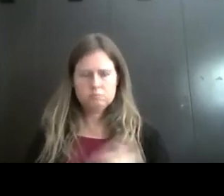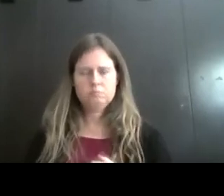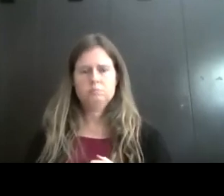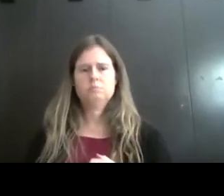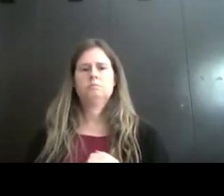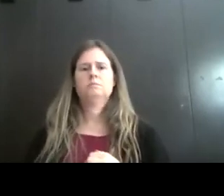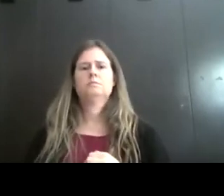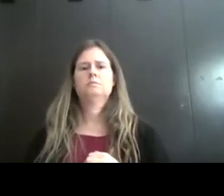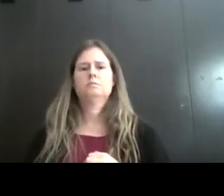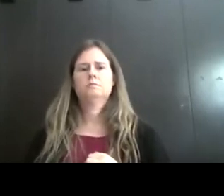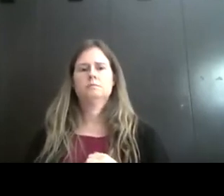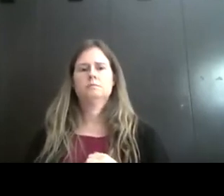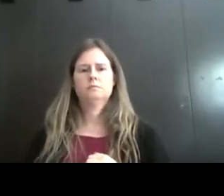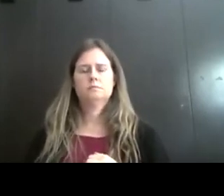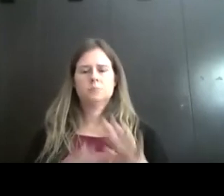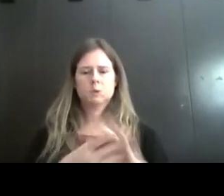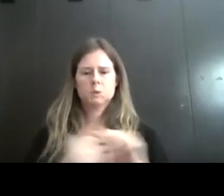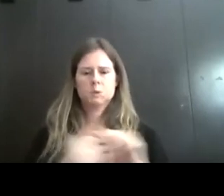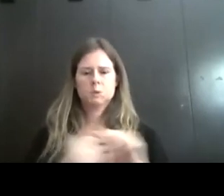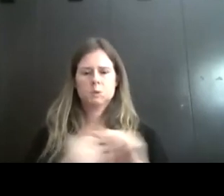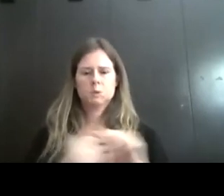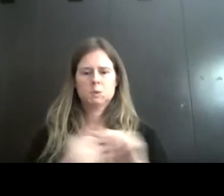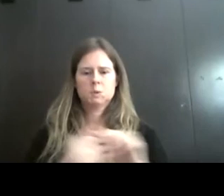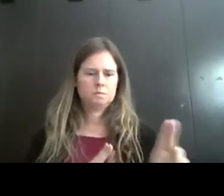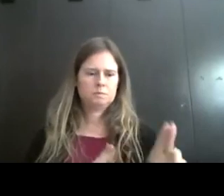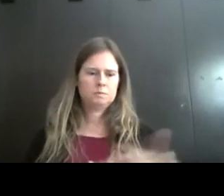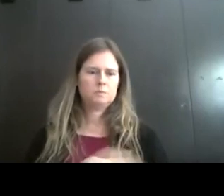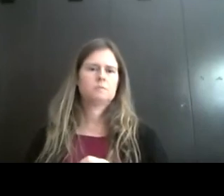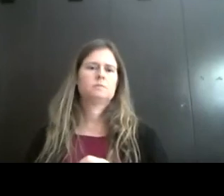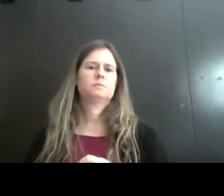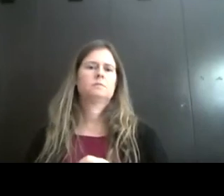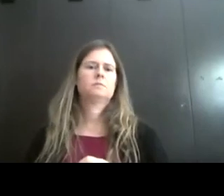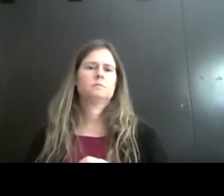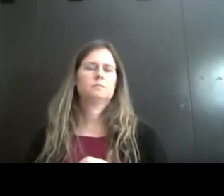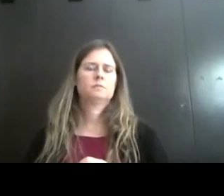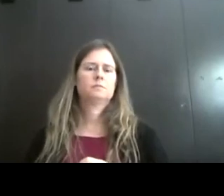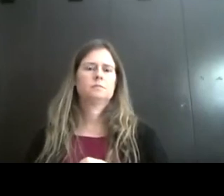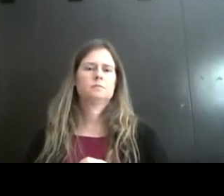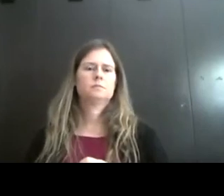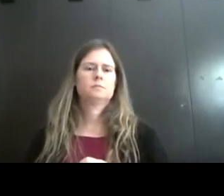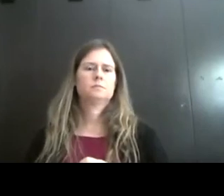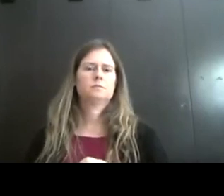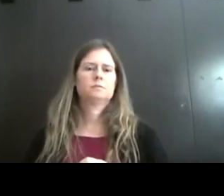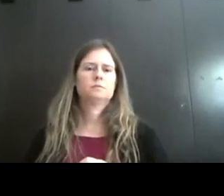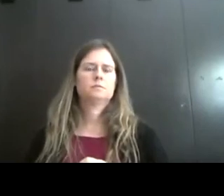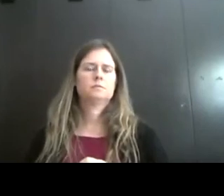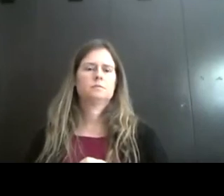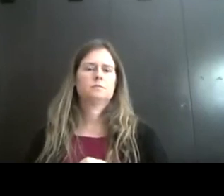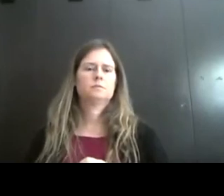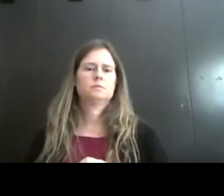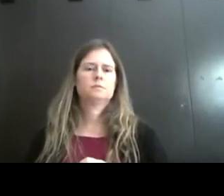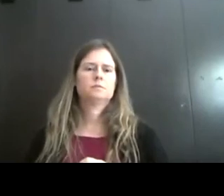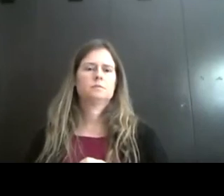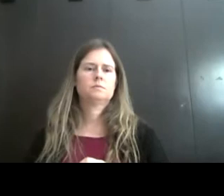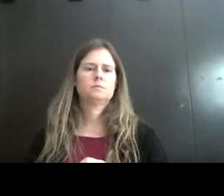I'll tell a little story, because everyone loves a good story. I learned this story from